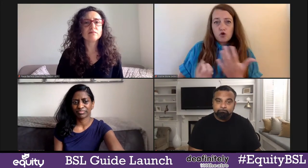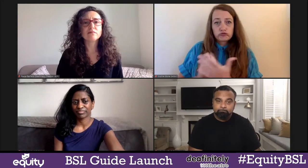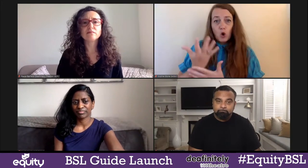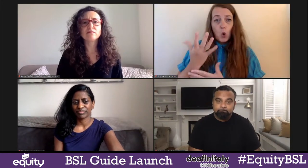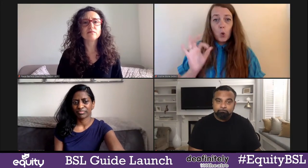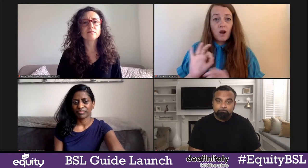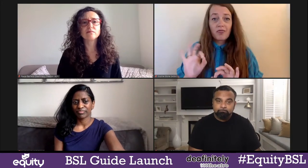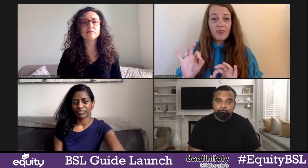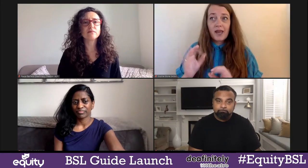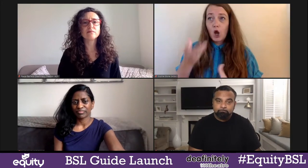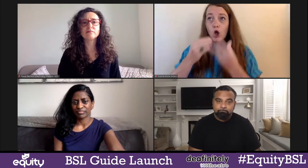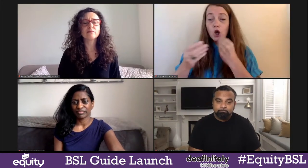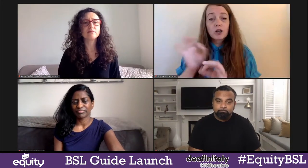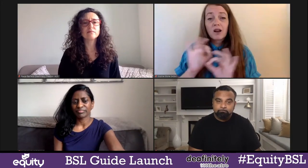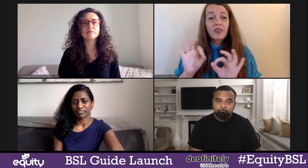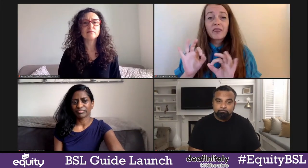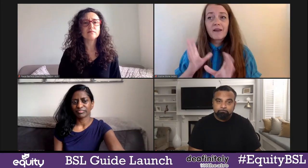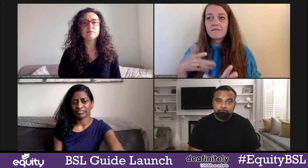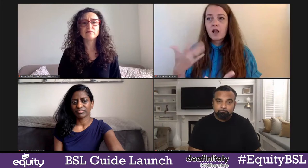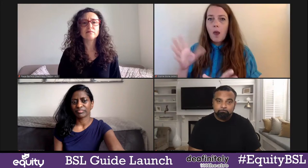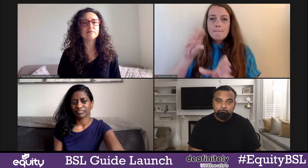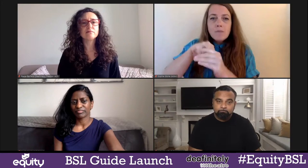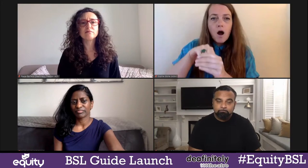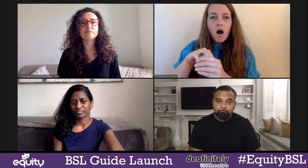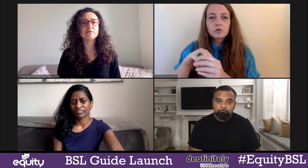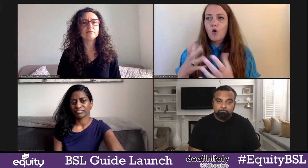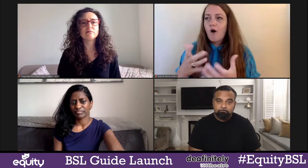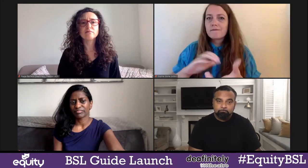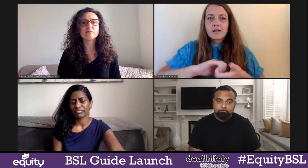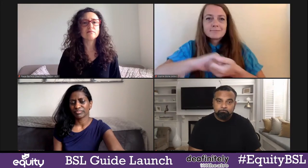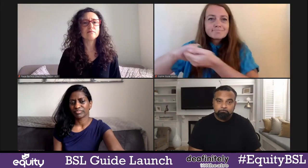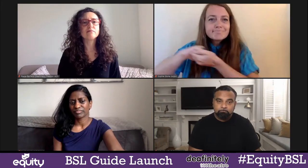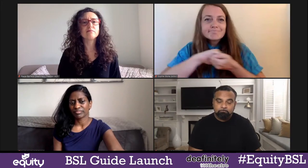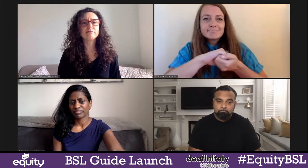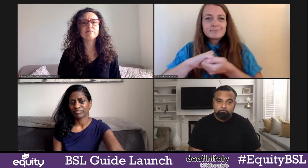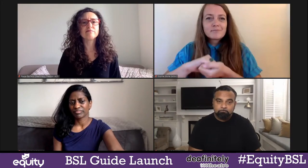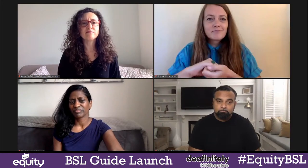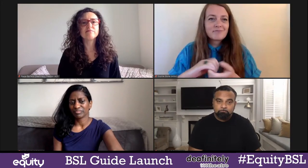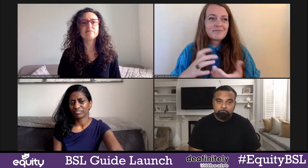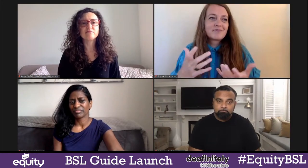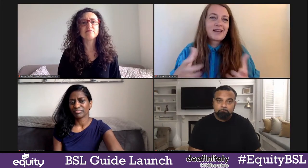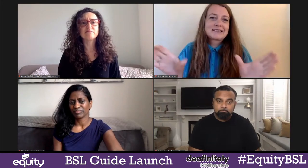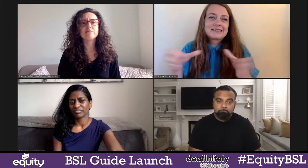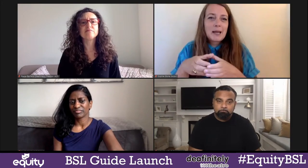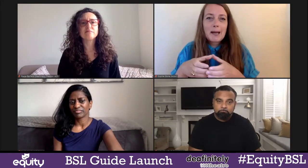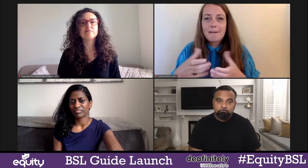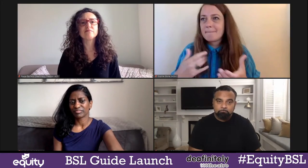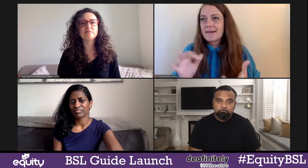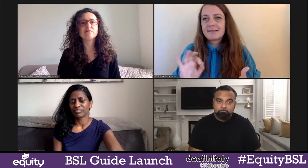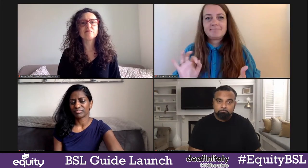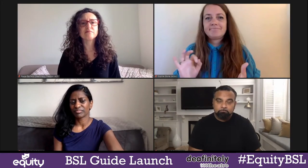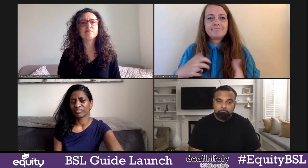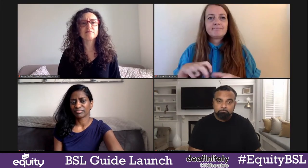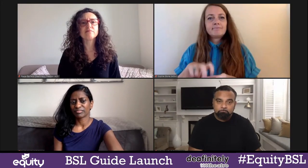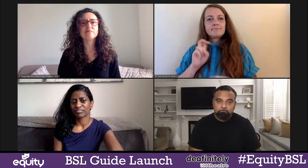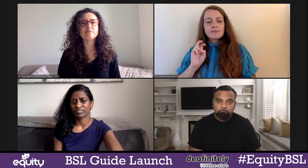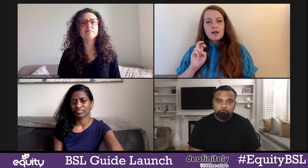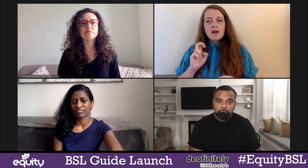sitting and waiting, and there's not an opportunity to grow and develop and feel absolutely a part of the team in the